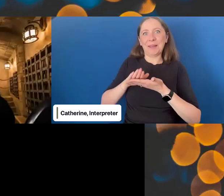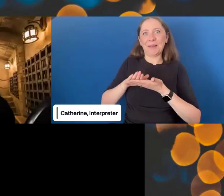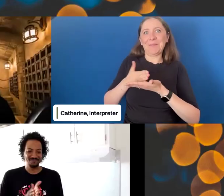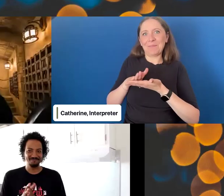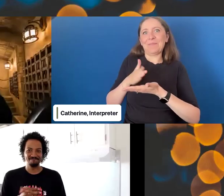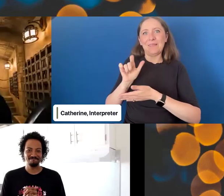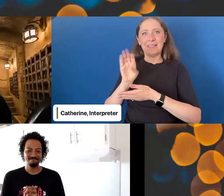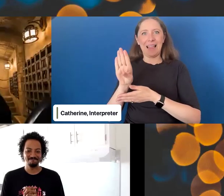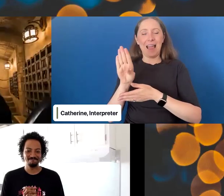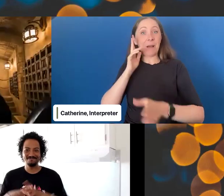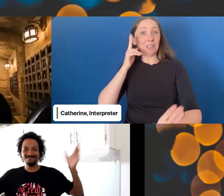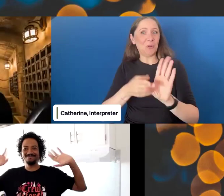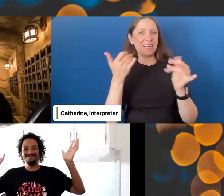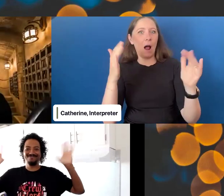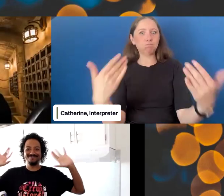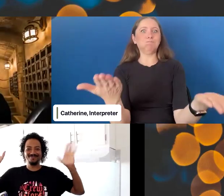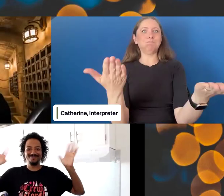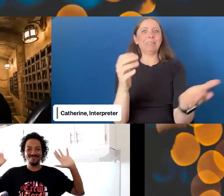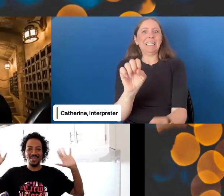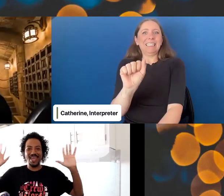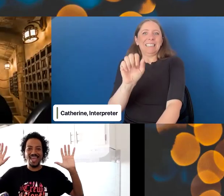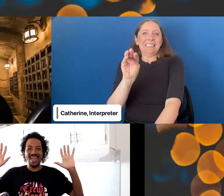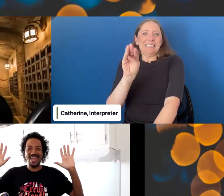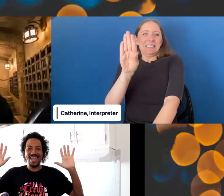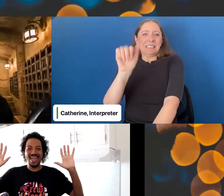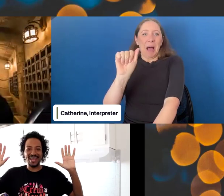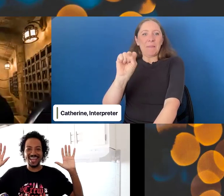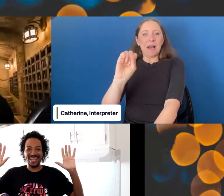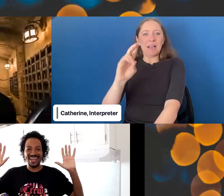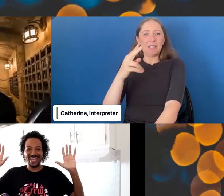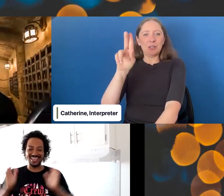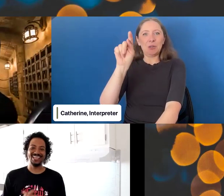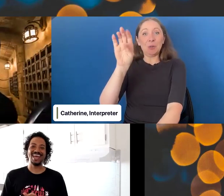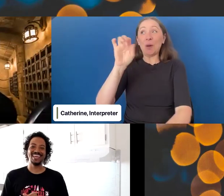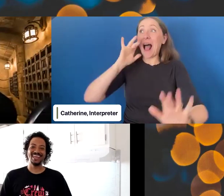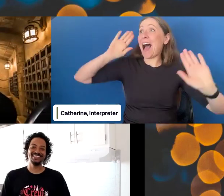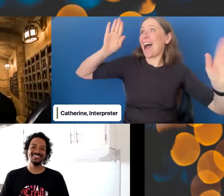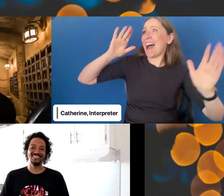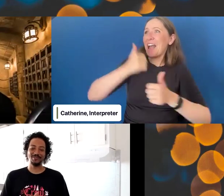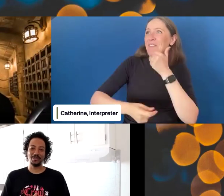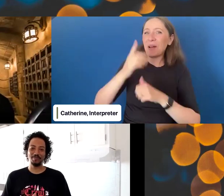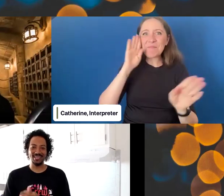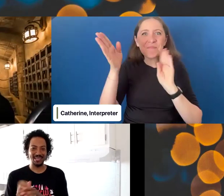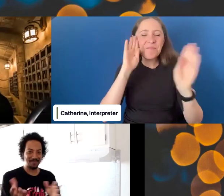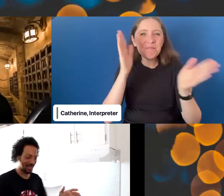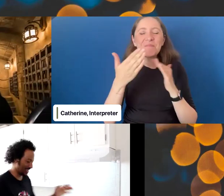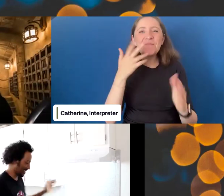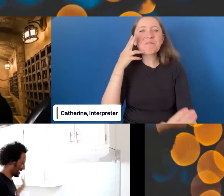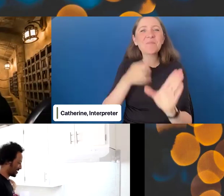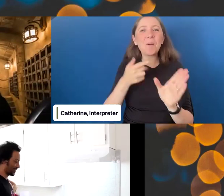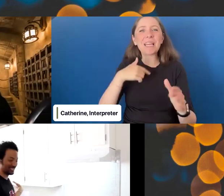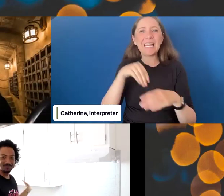He is joining us now here live. Samba Schutte. Hello, everybody. Hi, guys. Thanks for joining me in